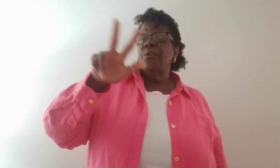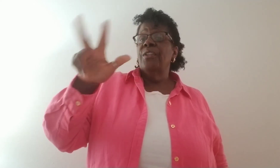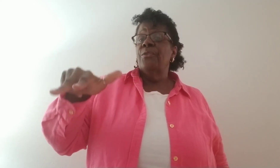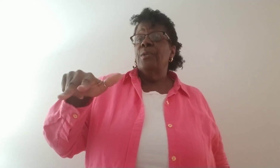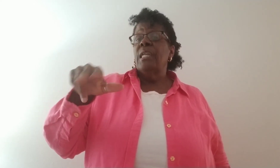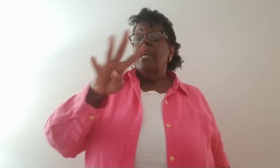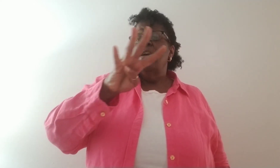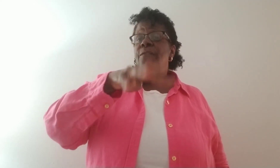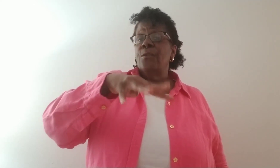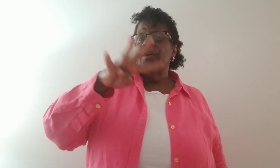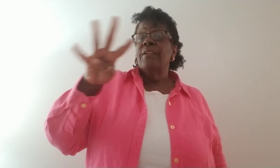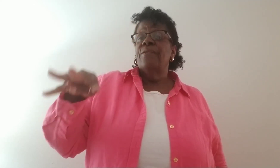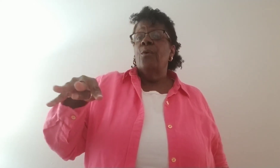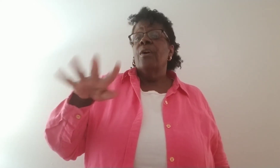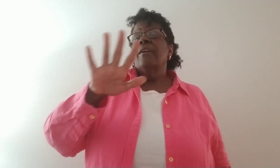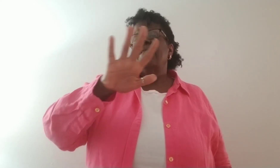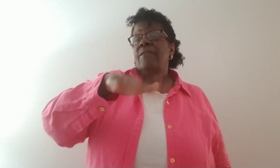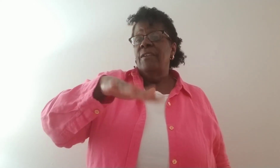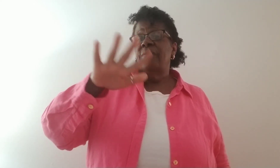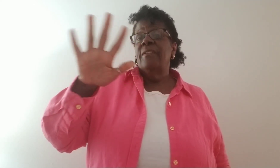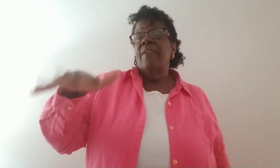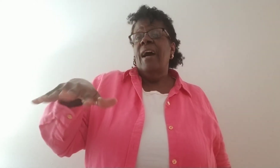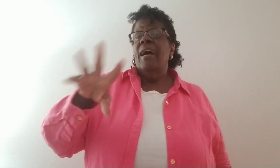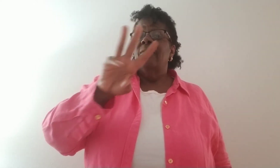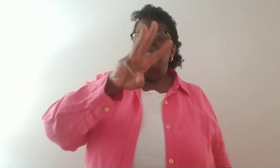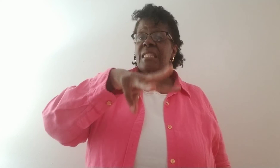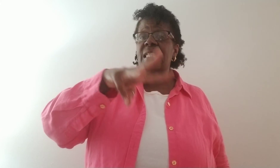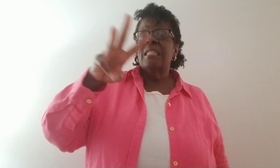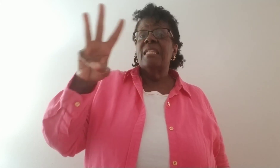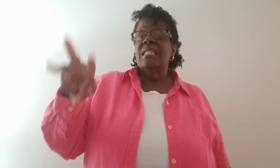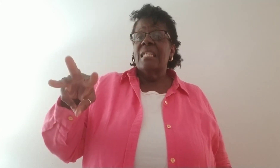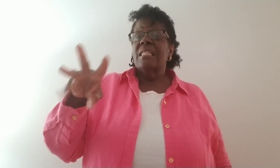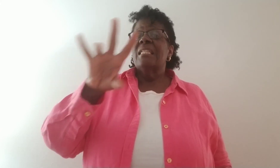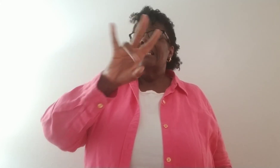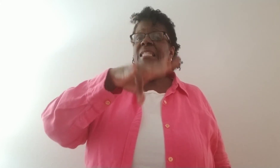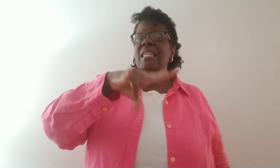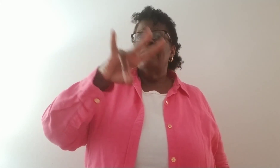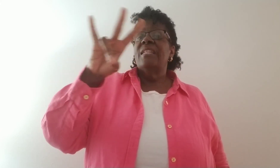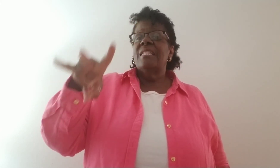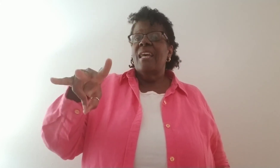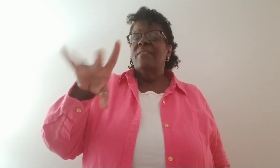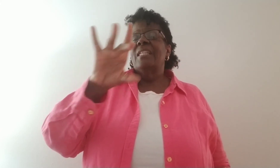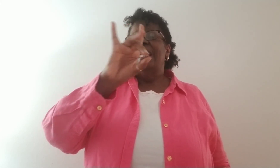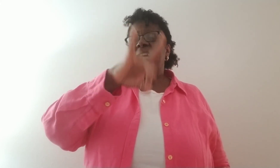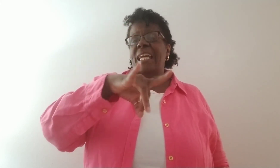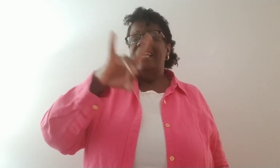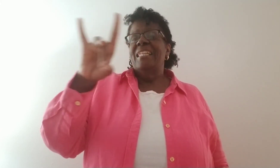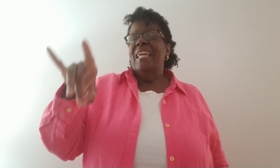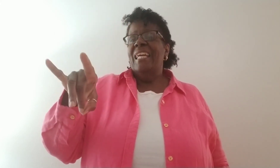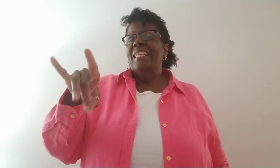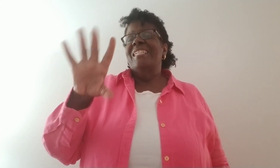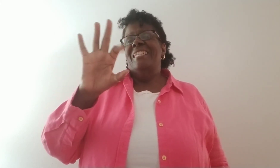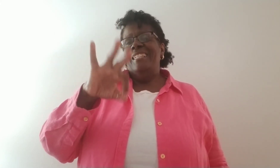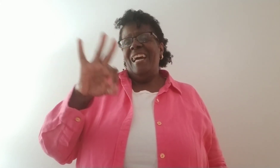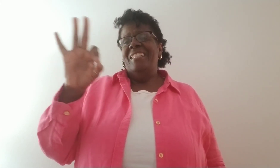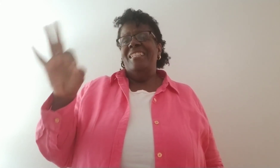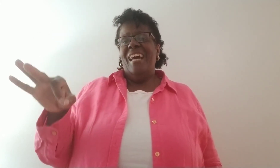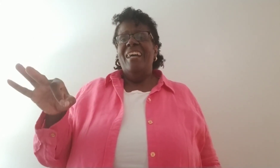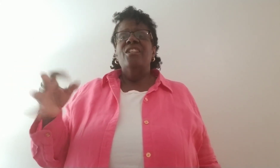33, 44, 55, 66, 77, 88, 99. You'll